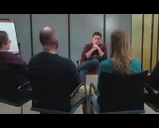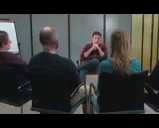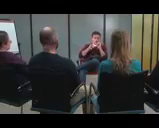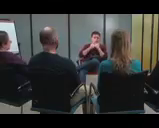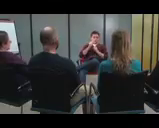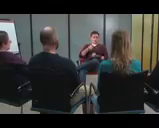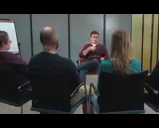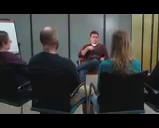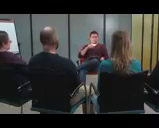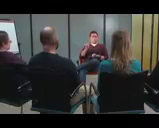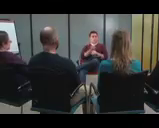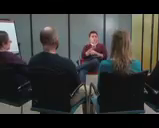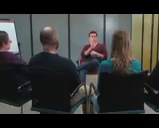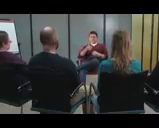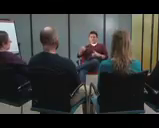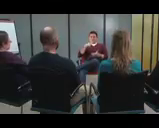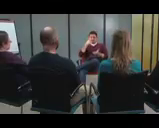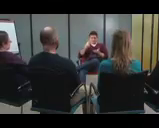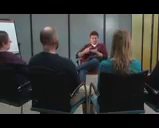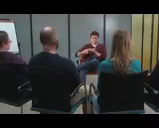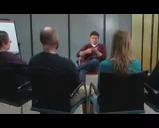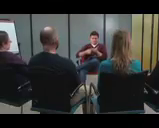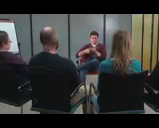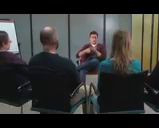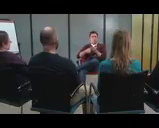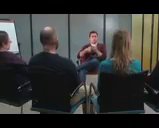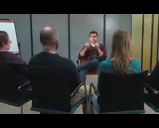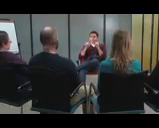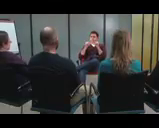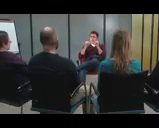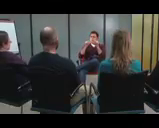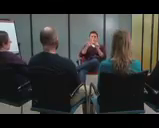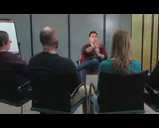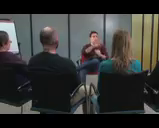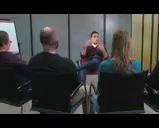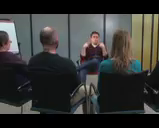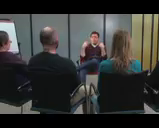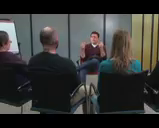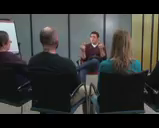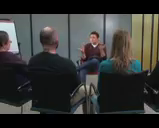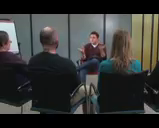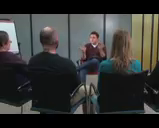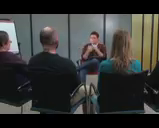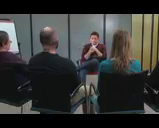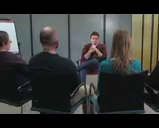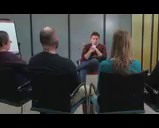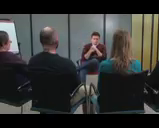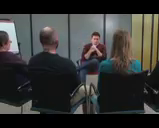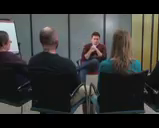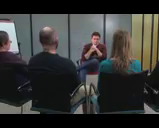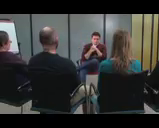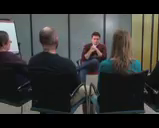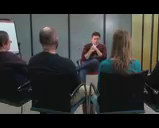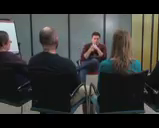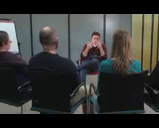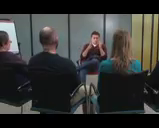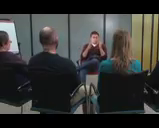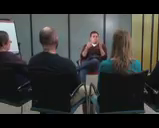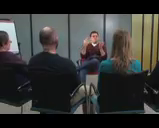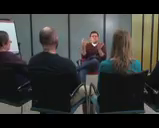How can you use what we have been discussing to help you further your own recovery? What do we need to do to help